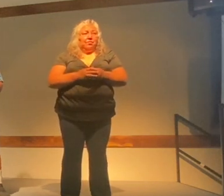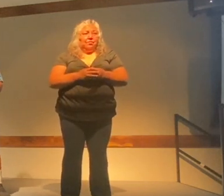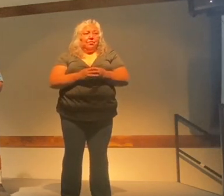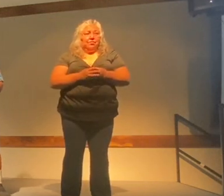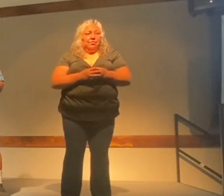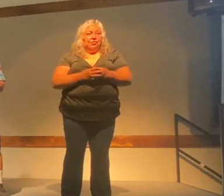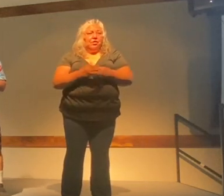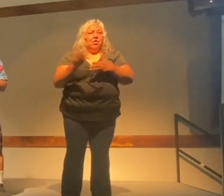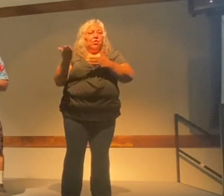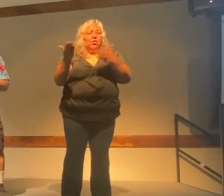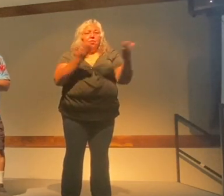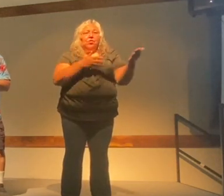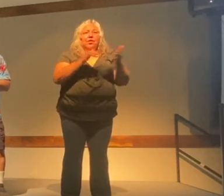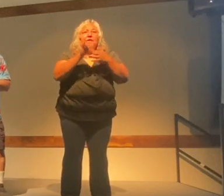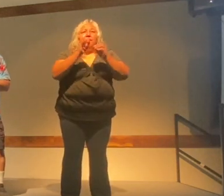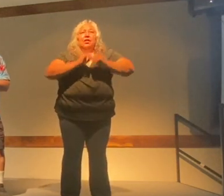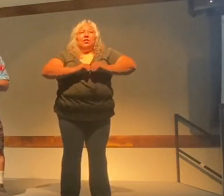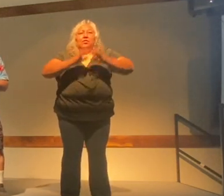Bring them clarity.